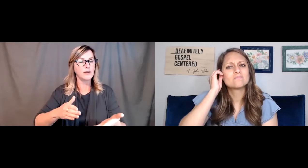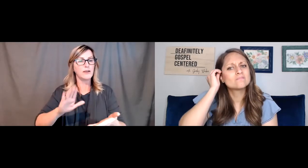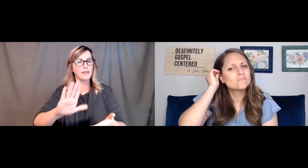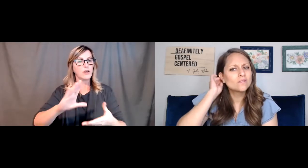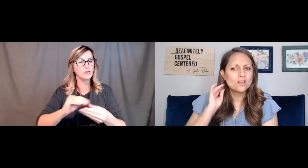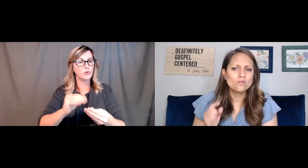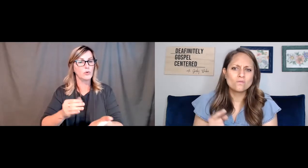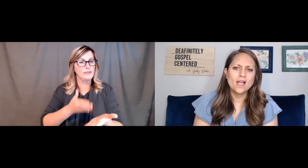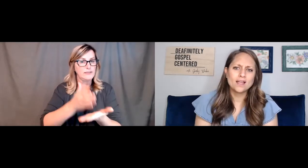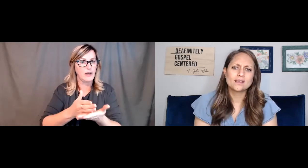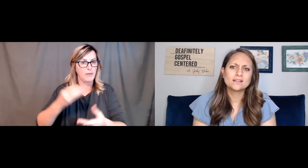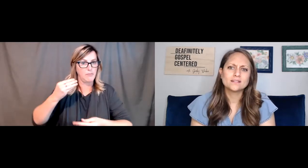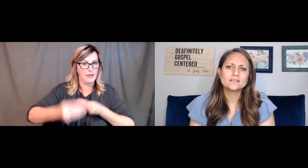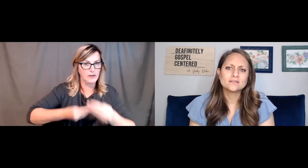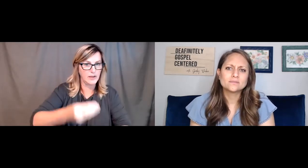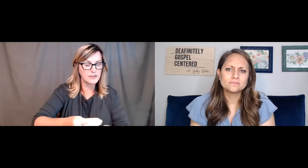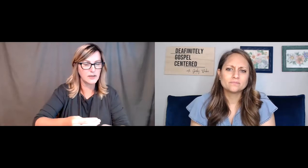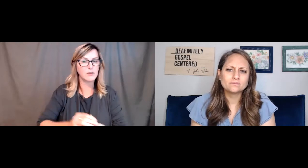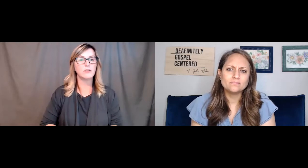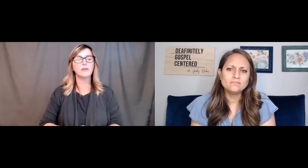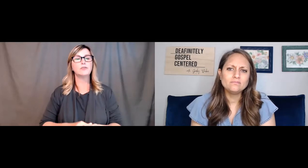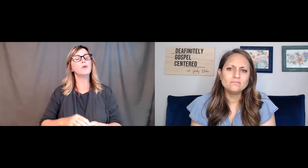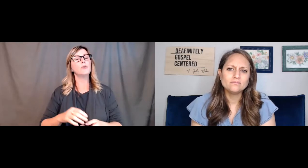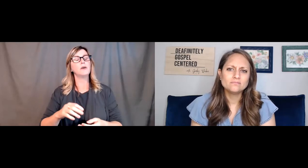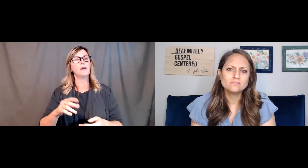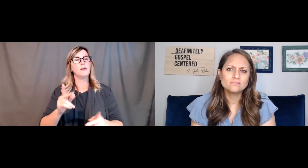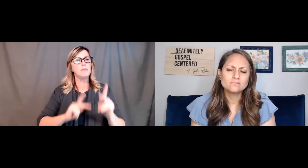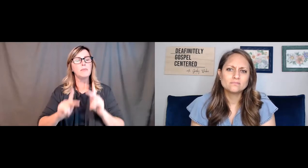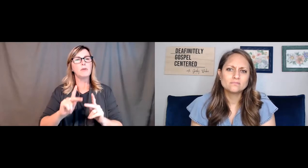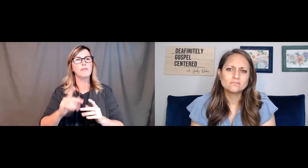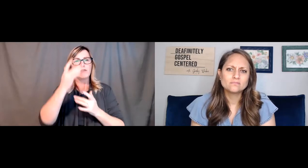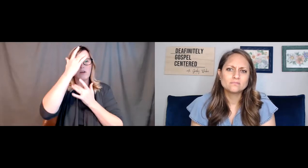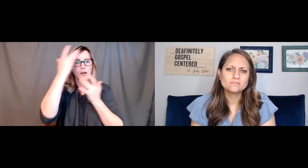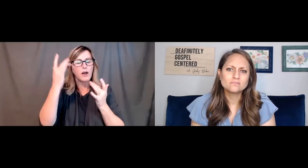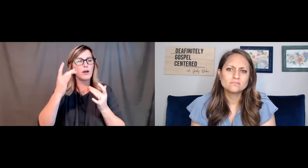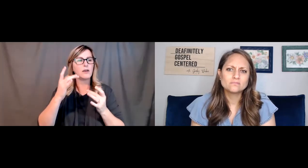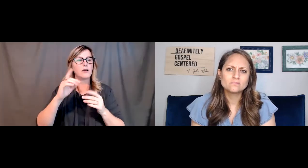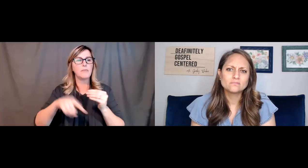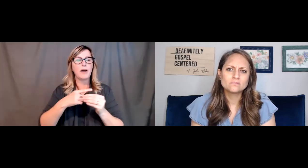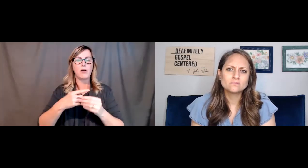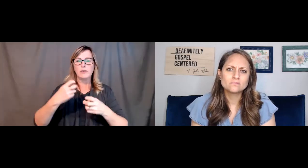But they are starting to die, and eventually their stories will stop as well.